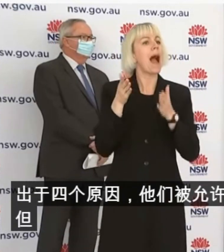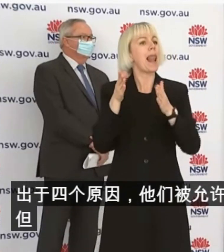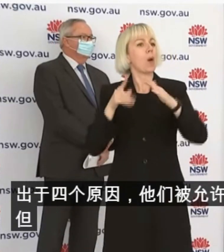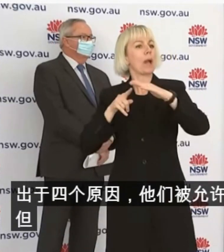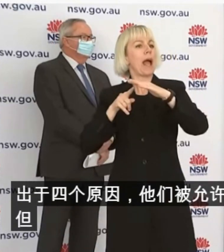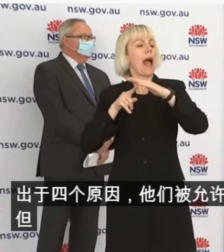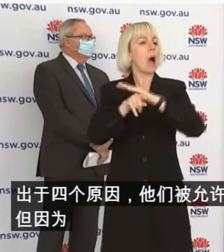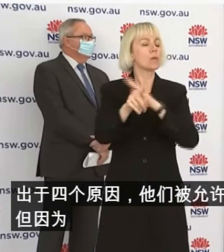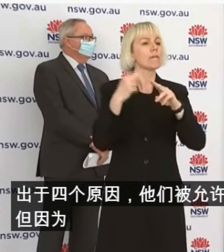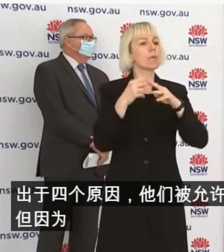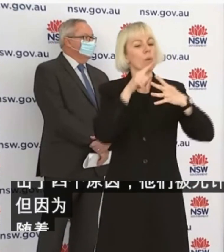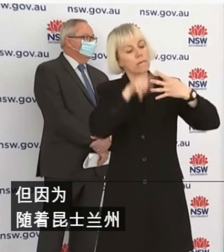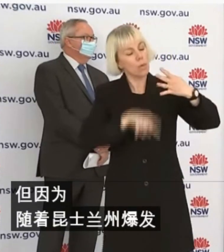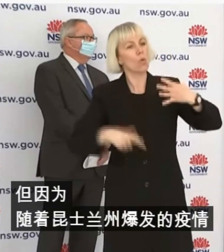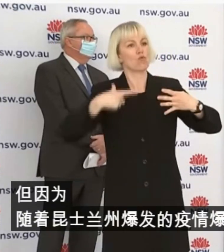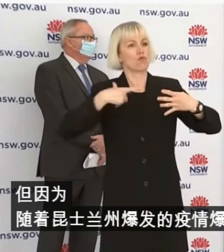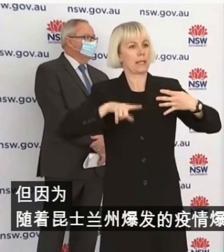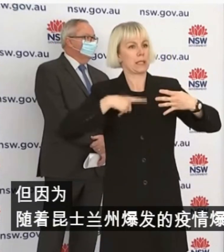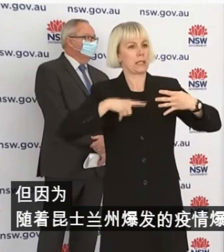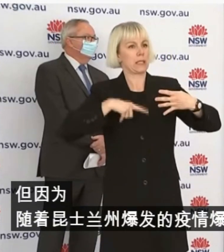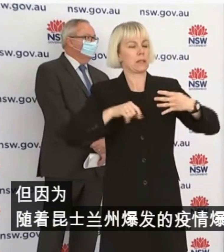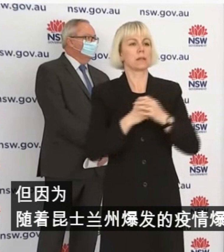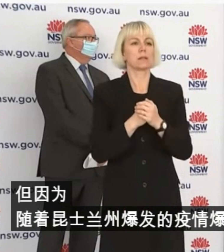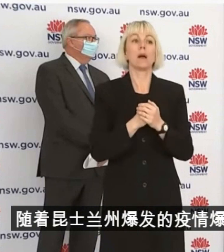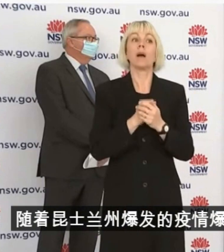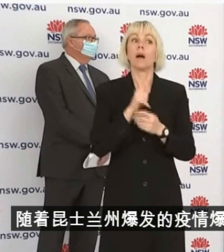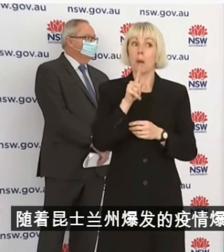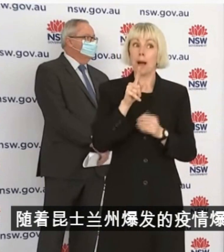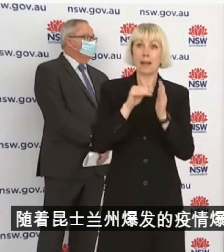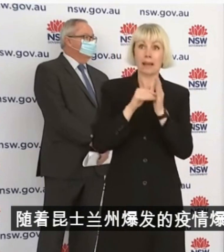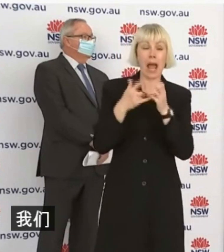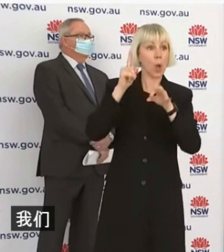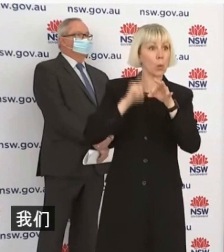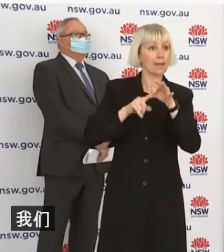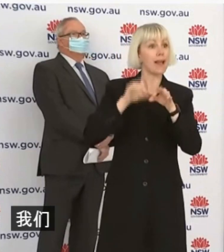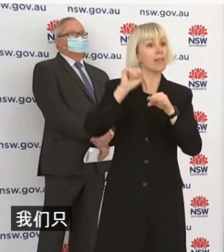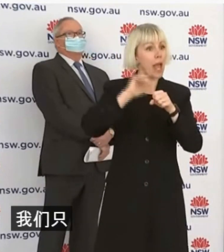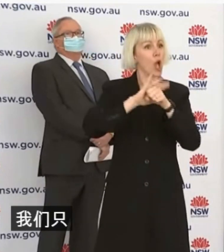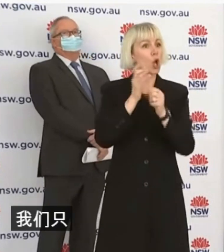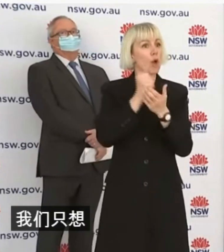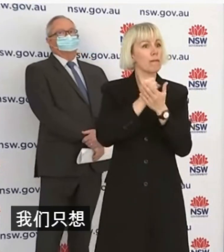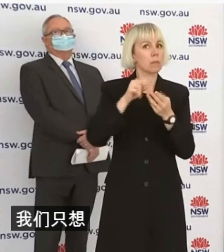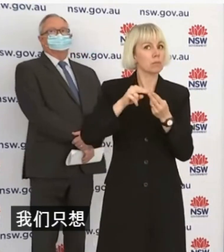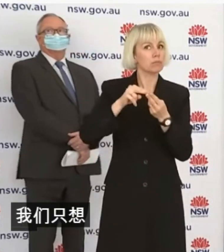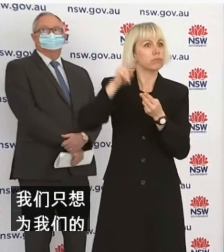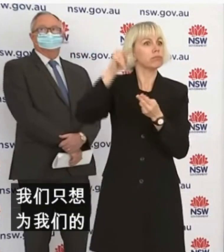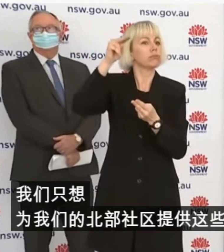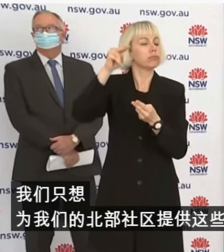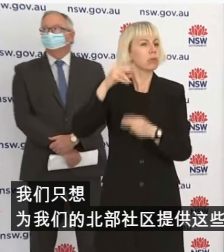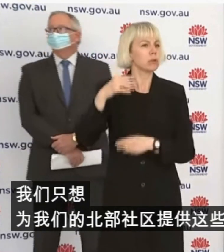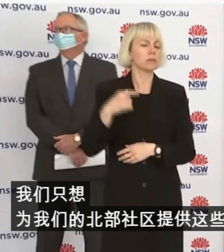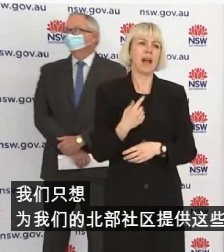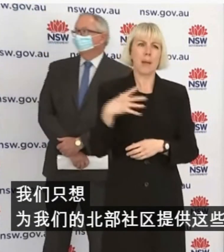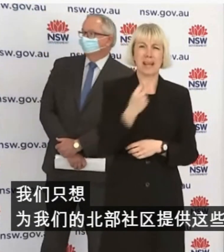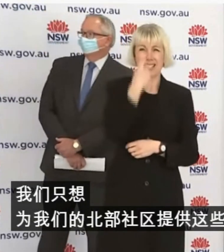they're potentially exposed as the unfolding outbreak occurs in Queensland, we just want to put those protections in for our